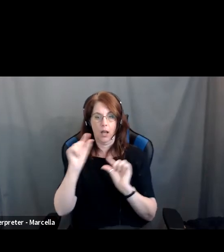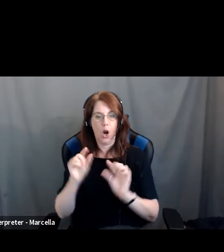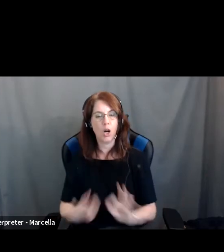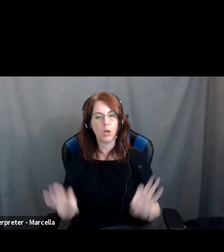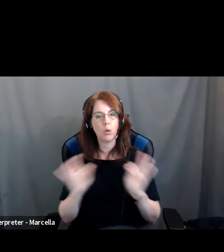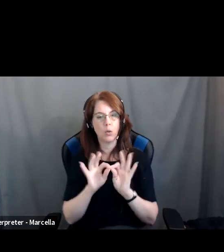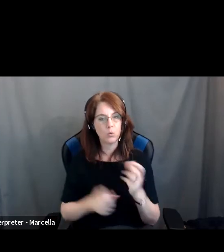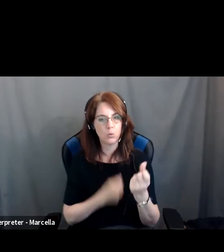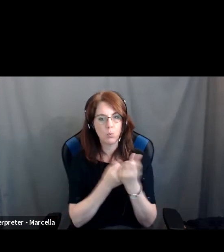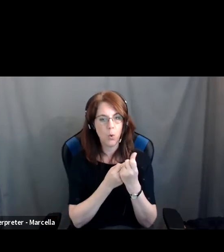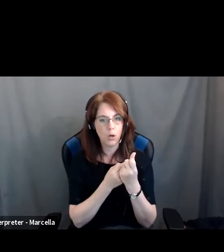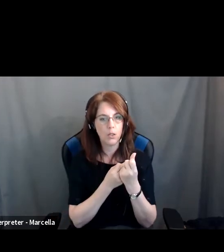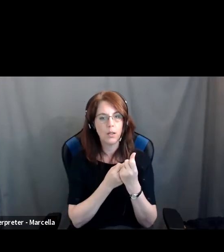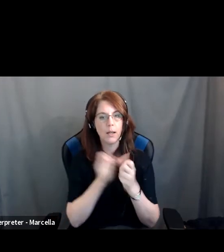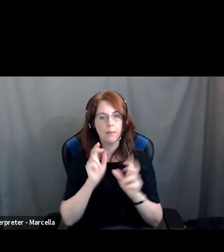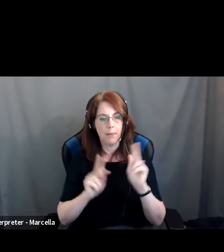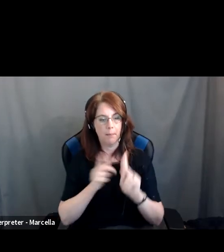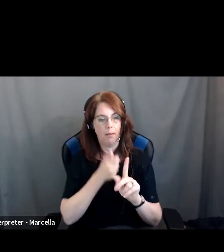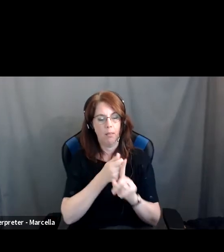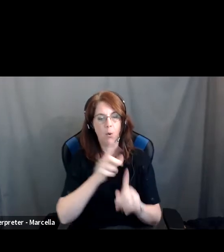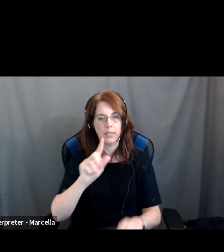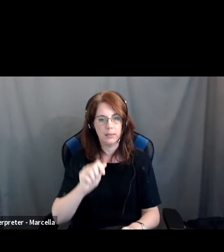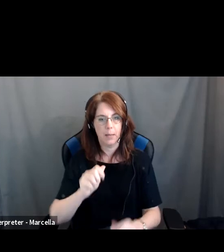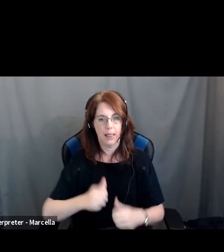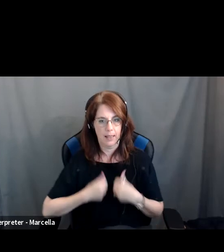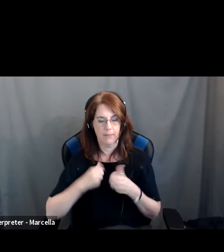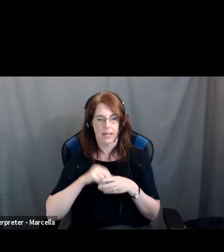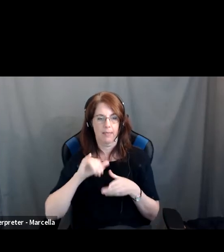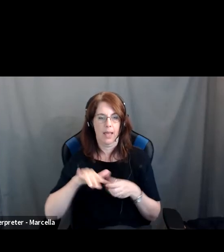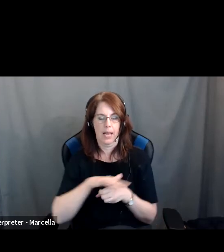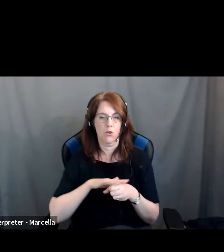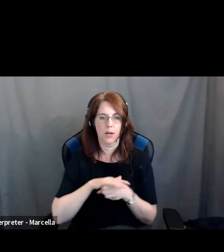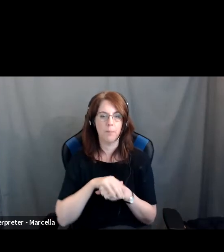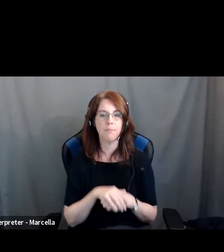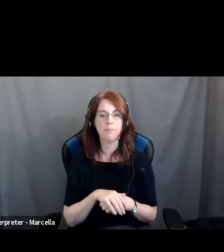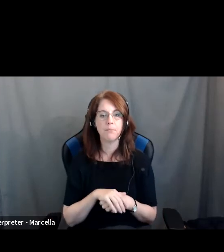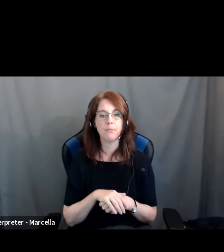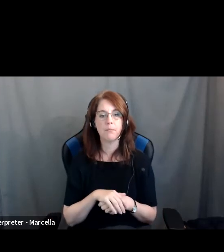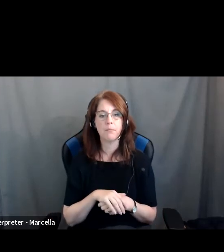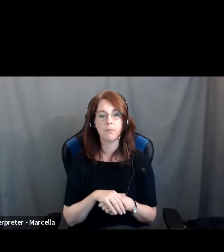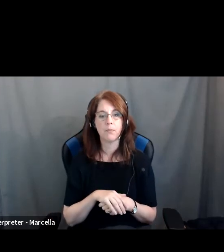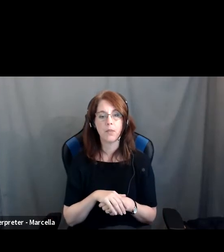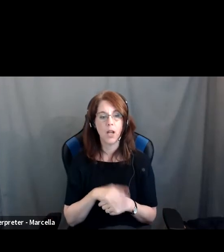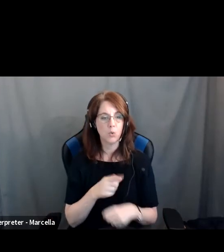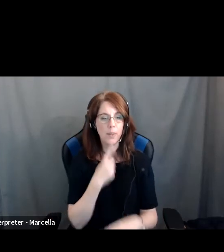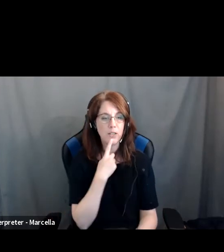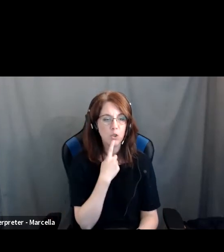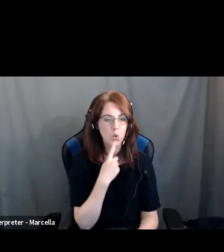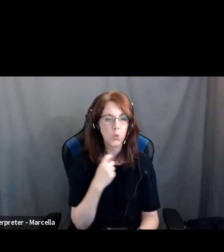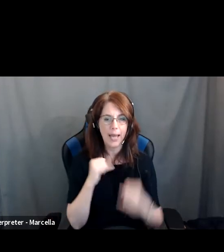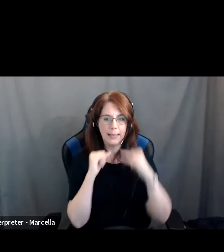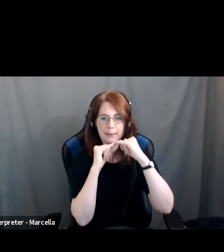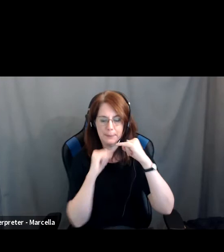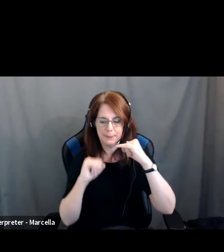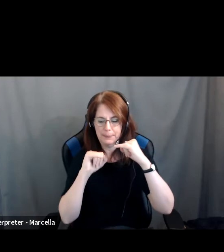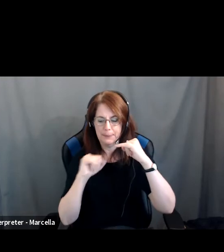to support people with disabilities living in the community. And so they are, there's a red line outlining